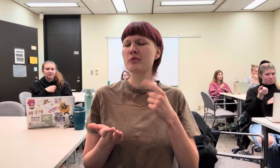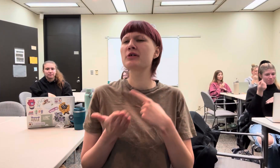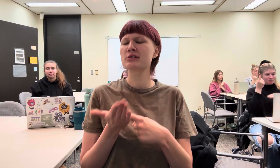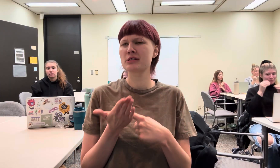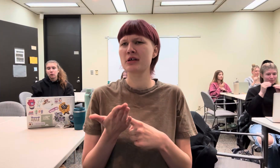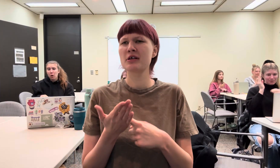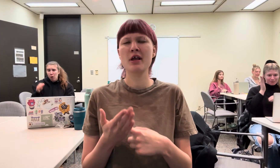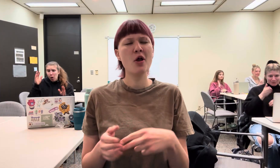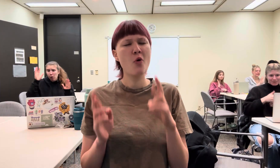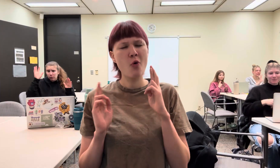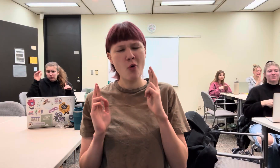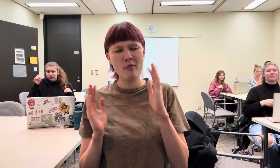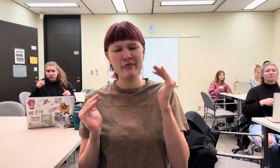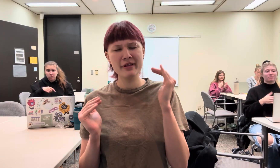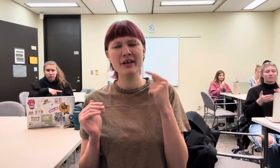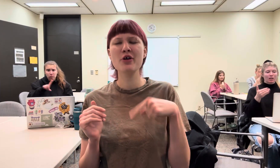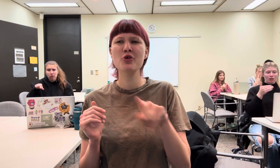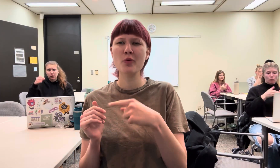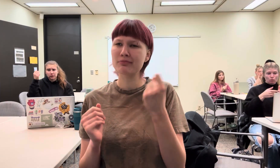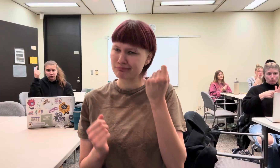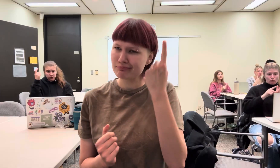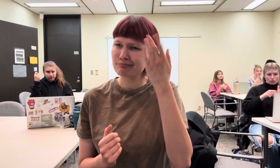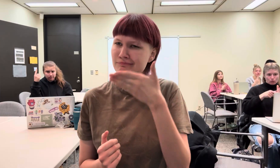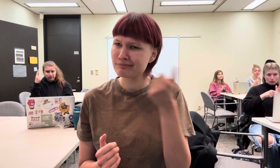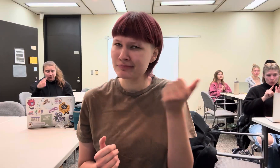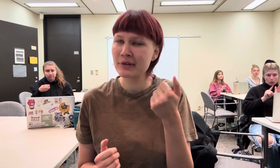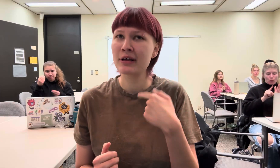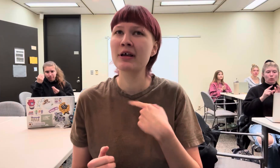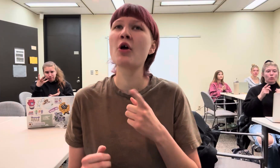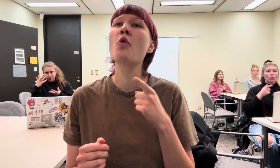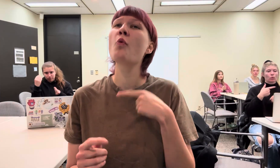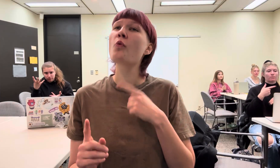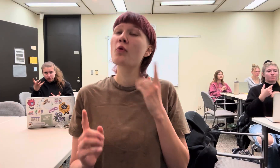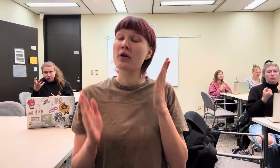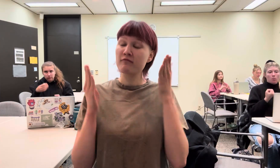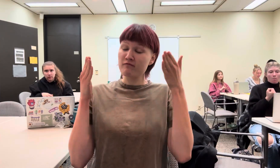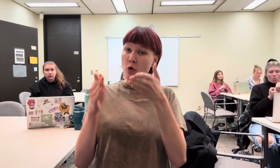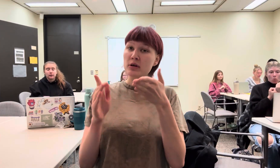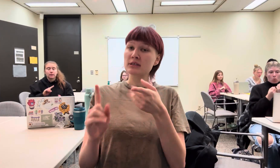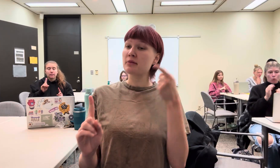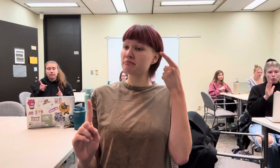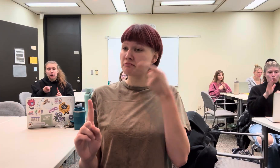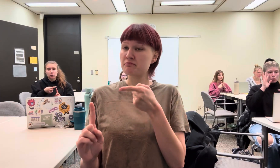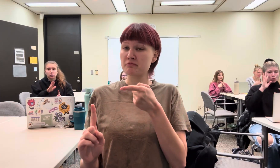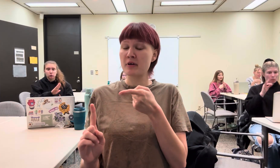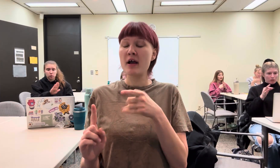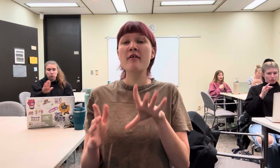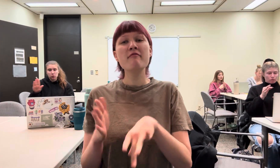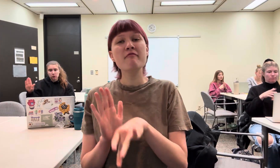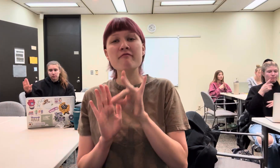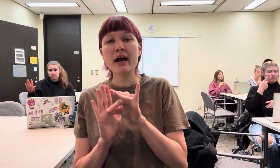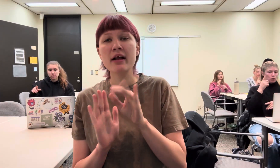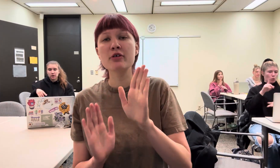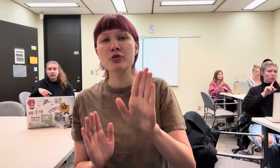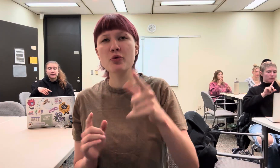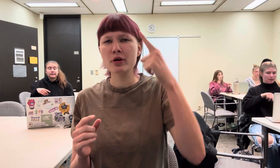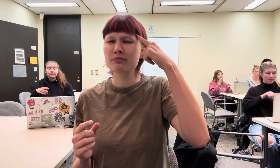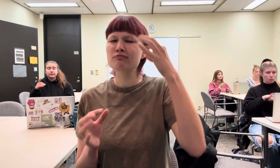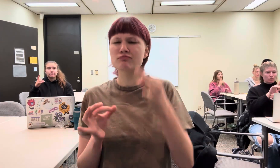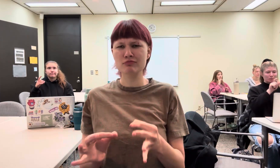again, supporting your determination for a response with specific textual evidence. And to do